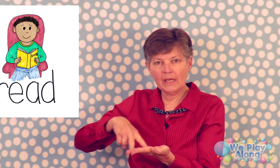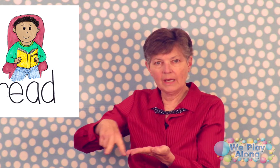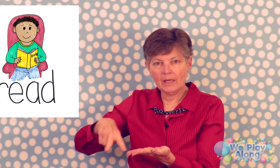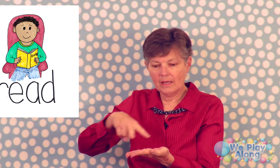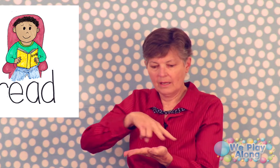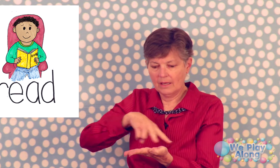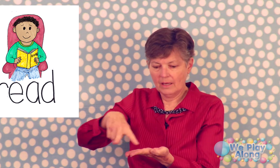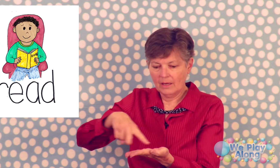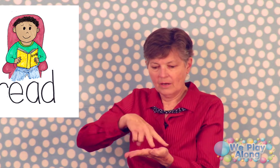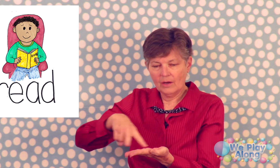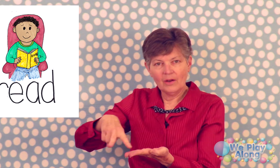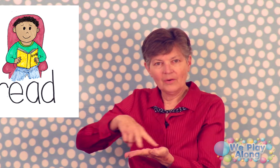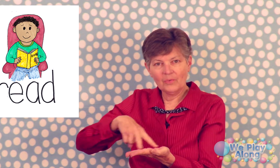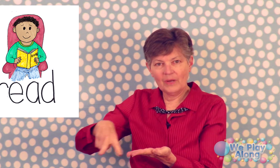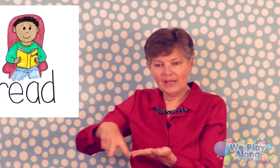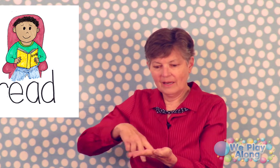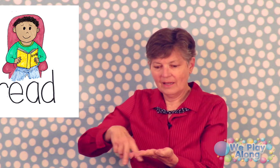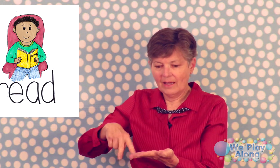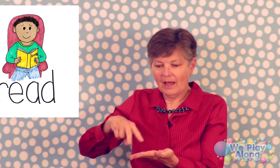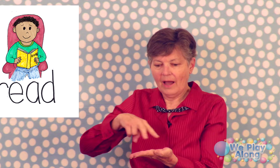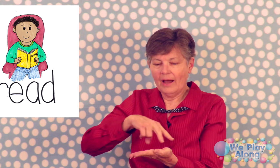read. Read.